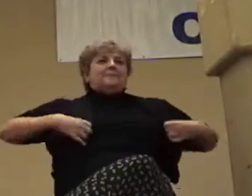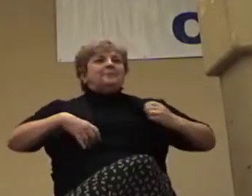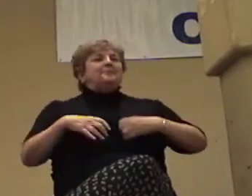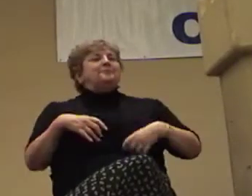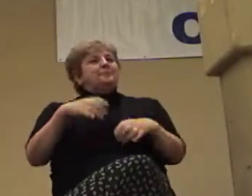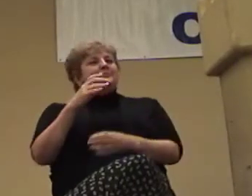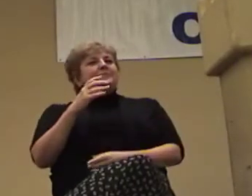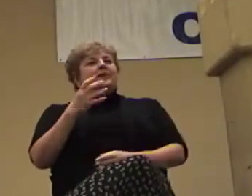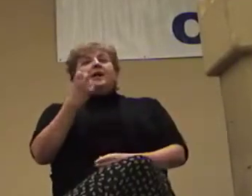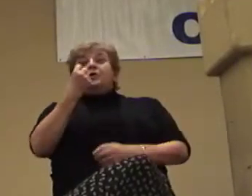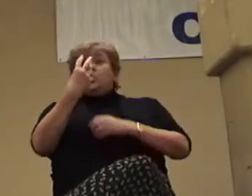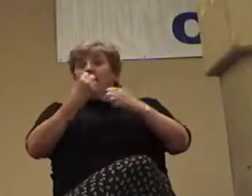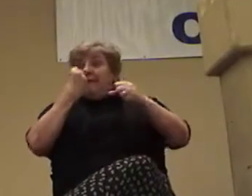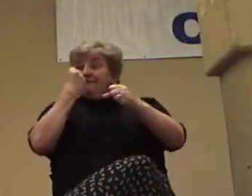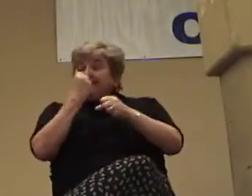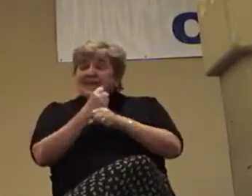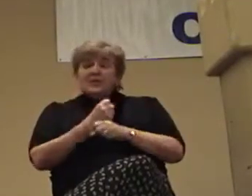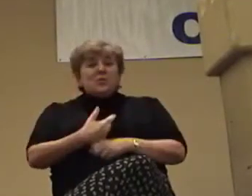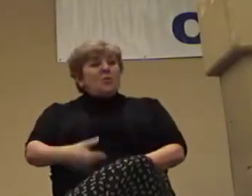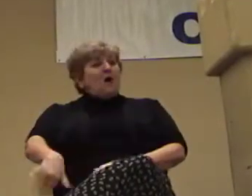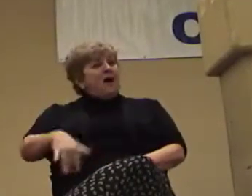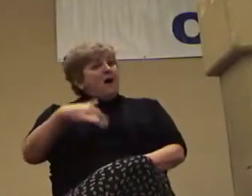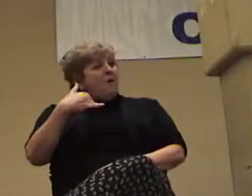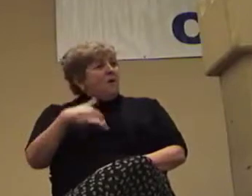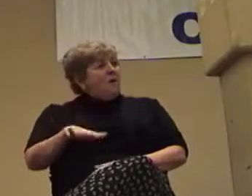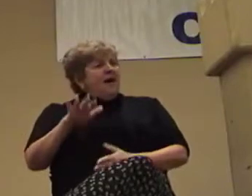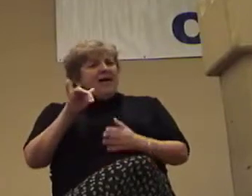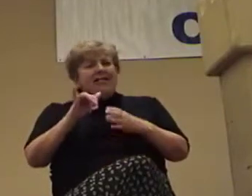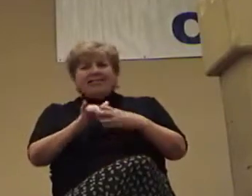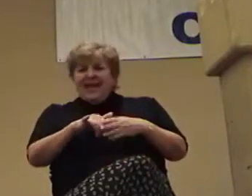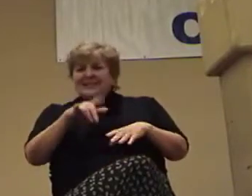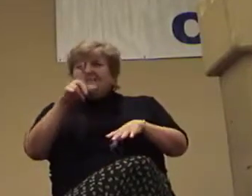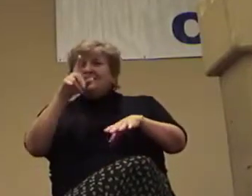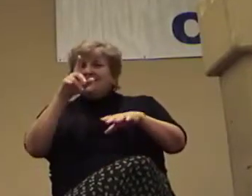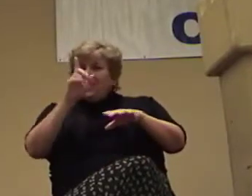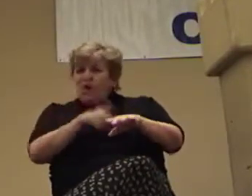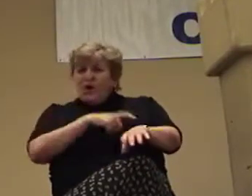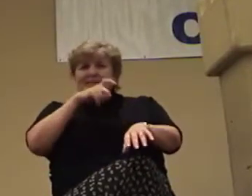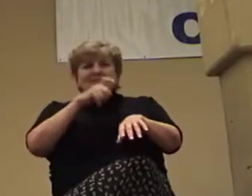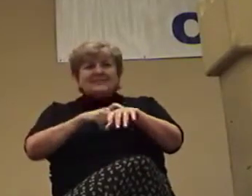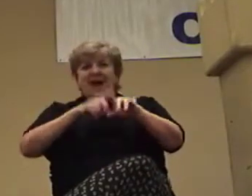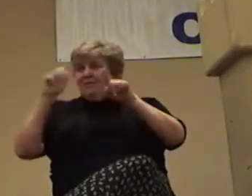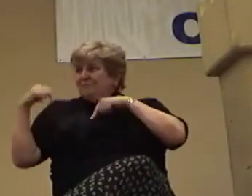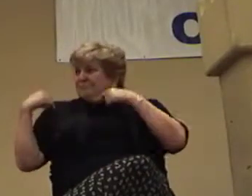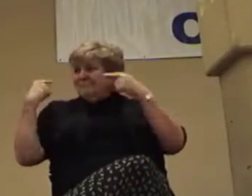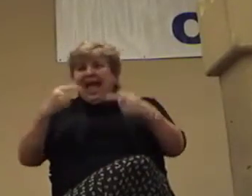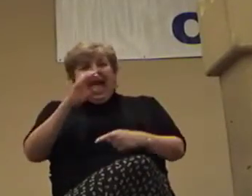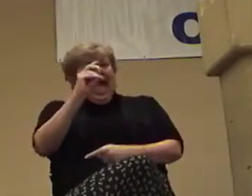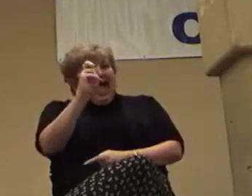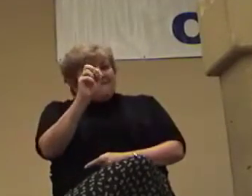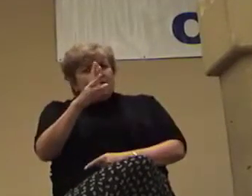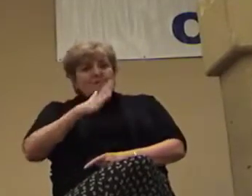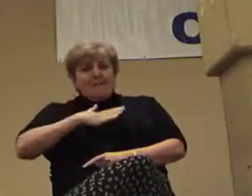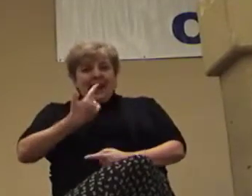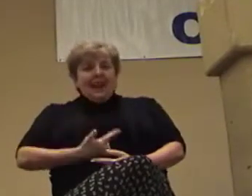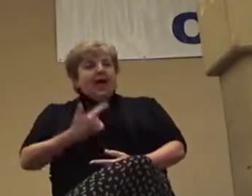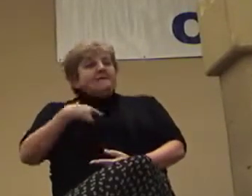But 12 years is the longest I've ever had a sobriety in my life. Any time that I have sober is an eternity for